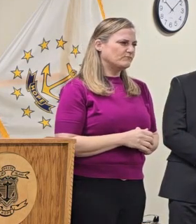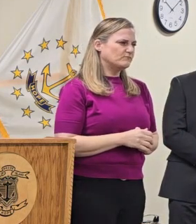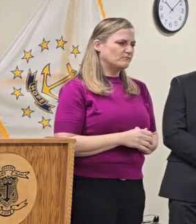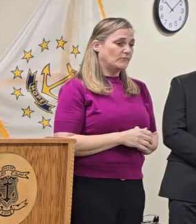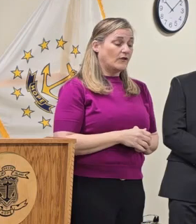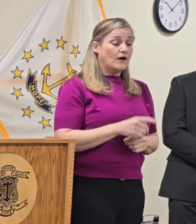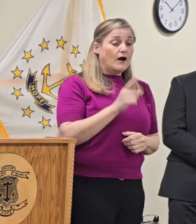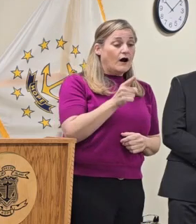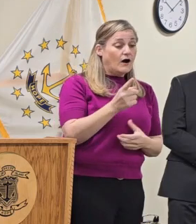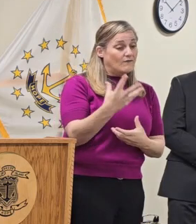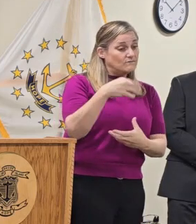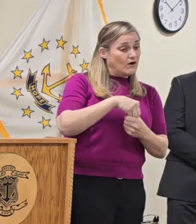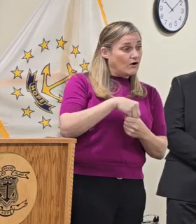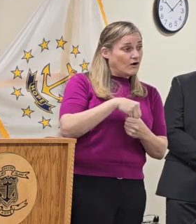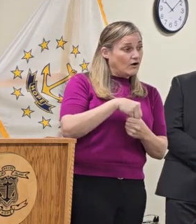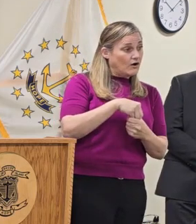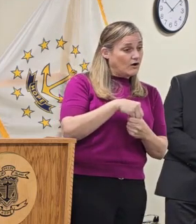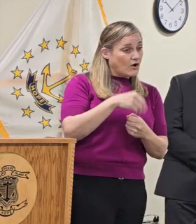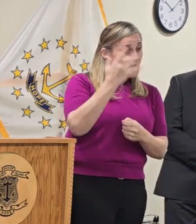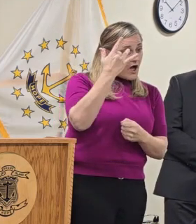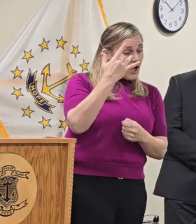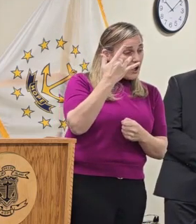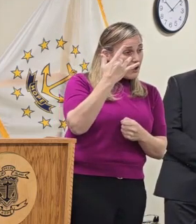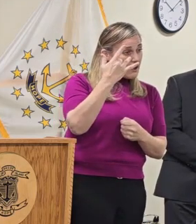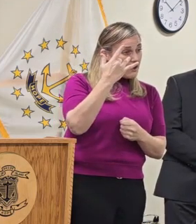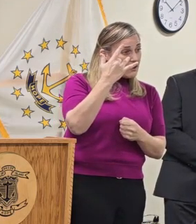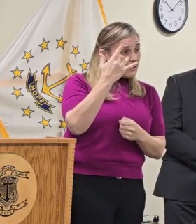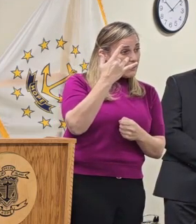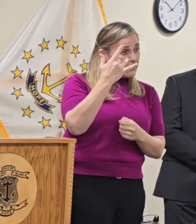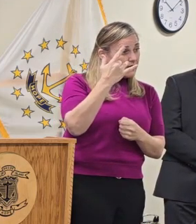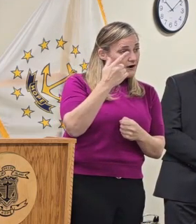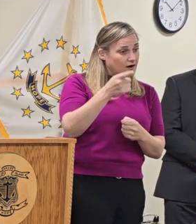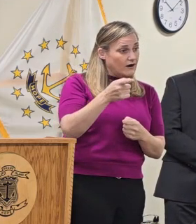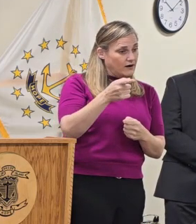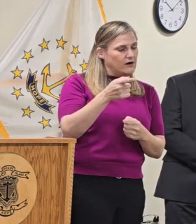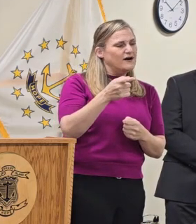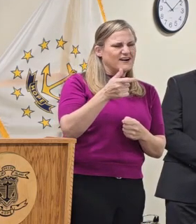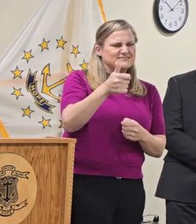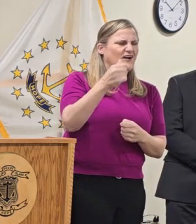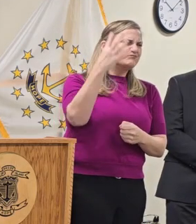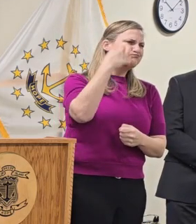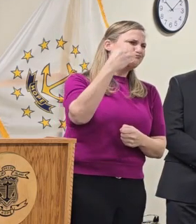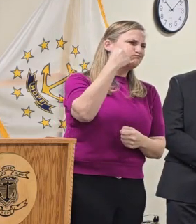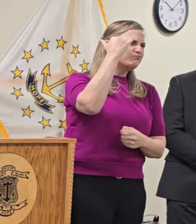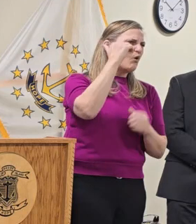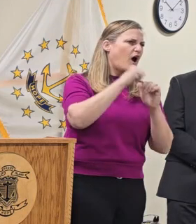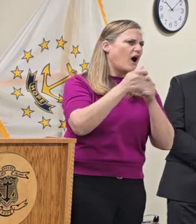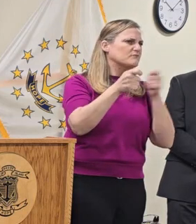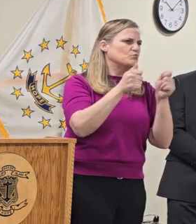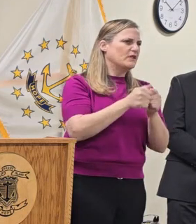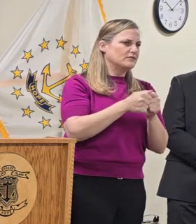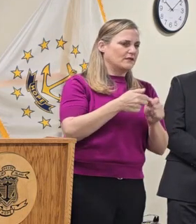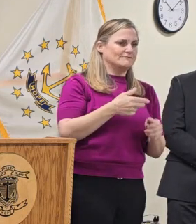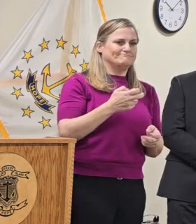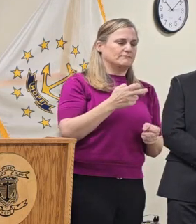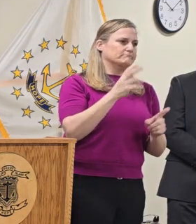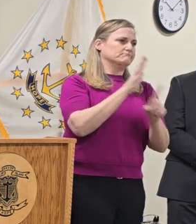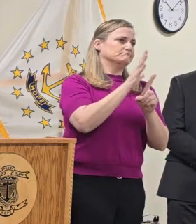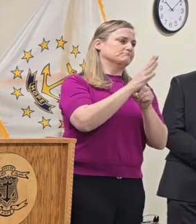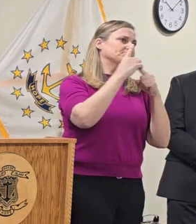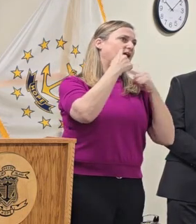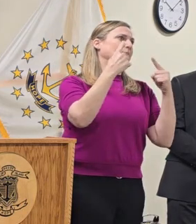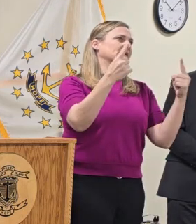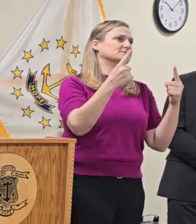a strong record of successfully managing high-profile cases and recovering millions of dollars on behalf of